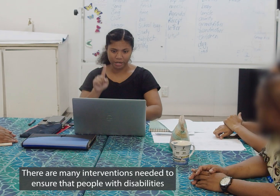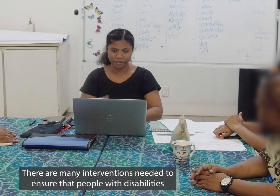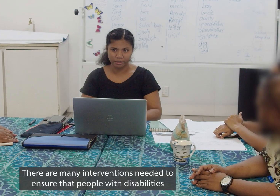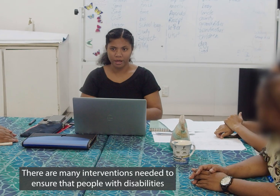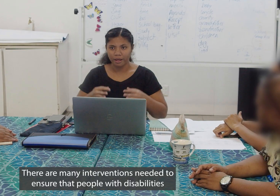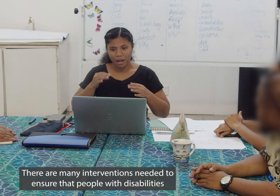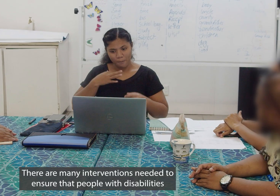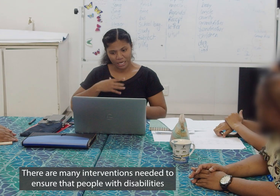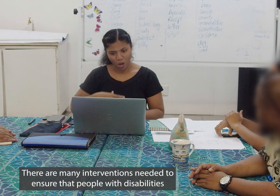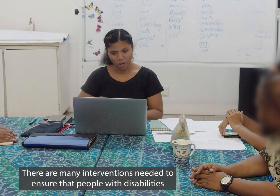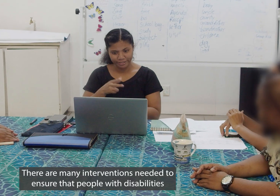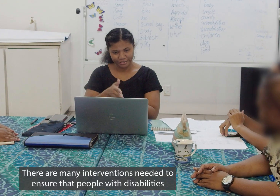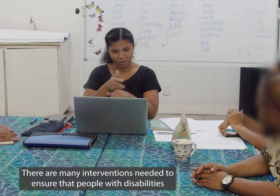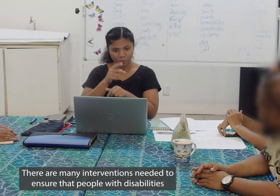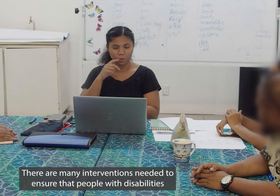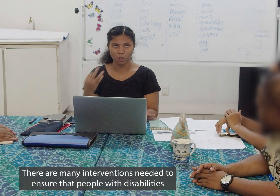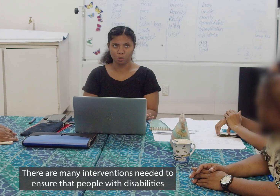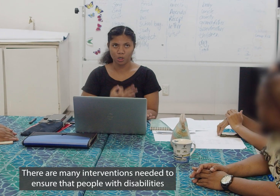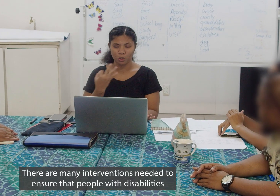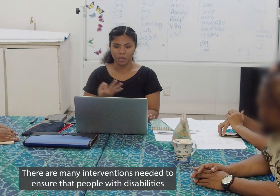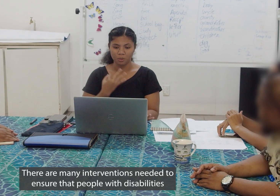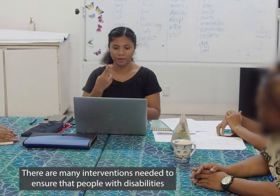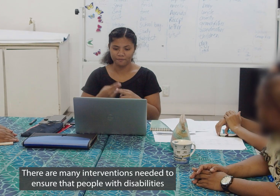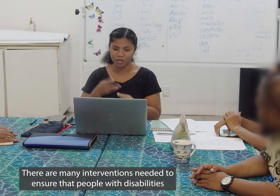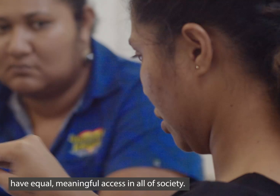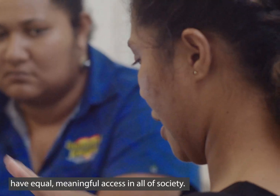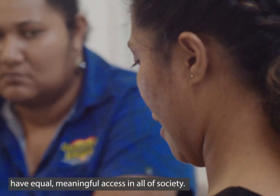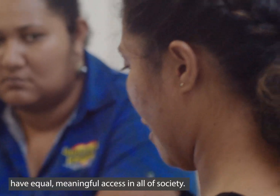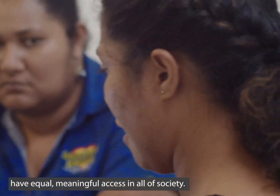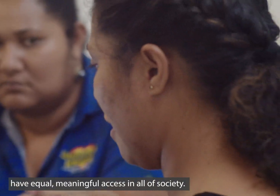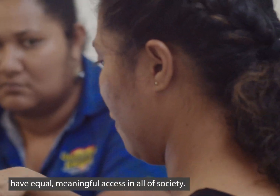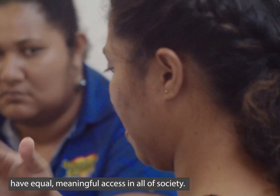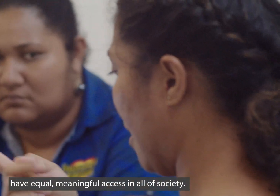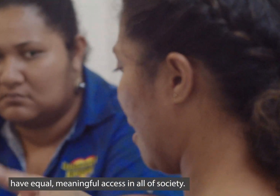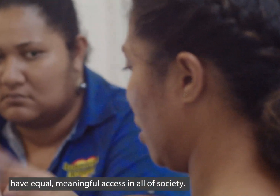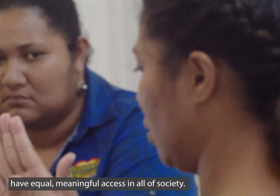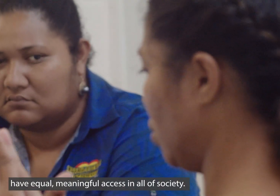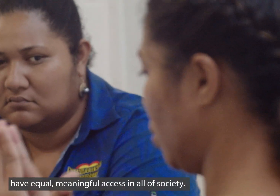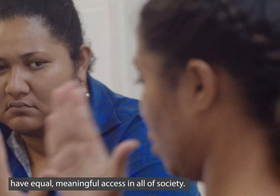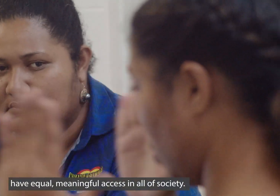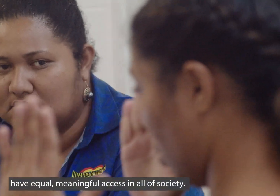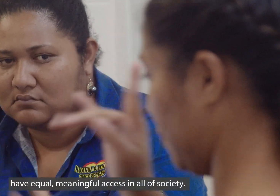There are many interventions needed to ensure that people with disabilities have equal, meaningful access in all of